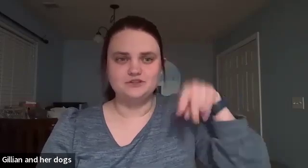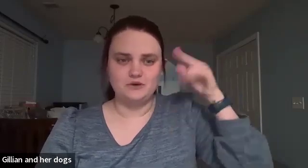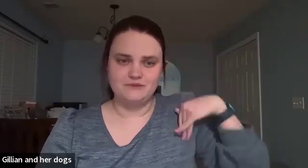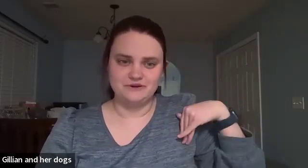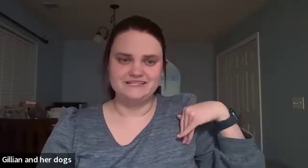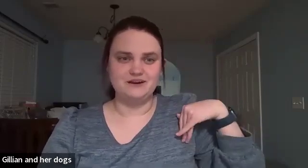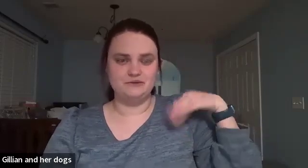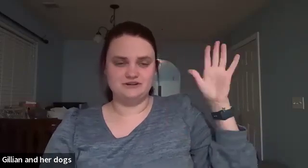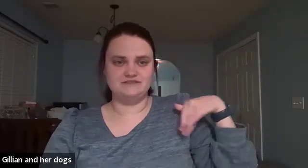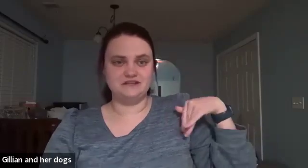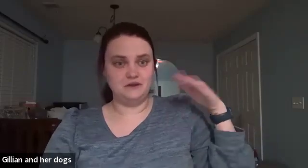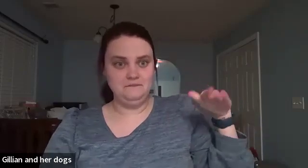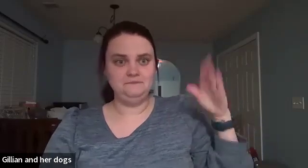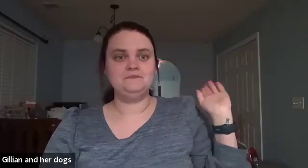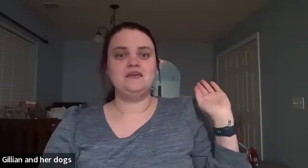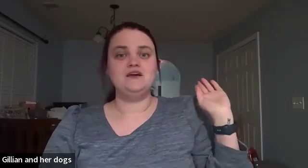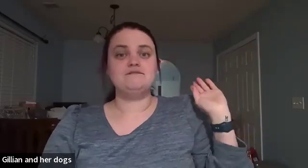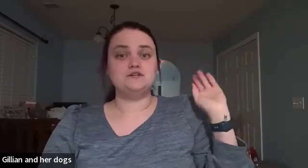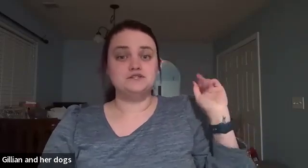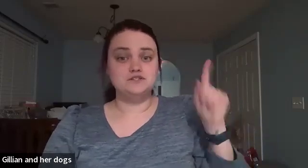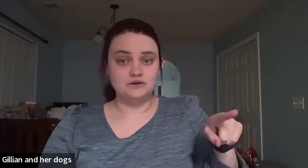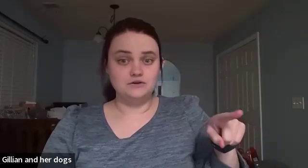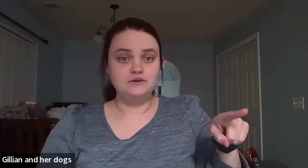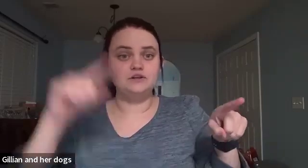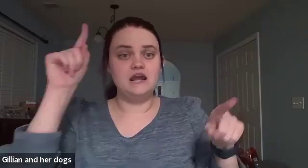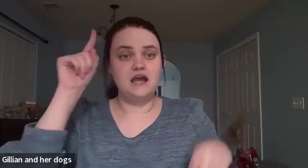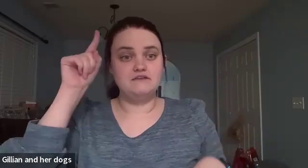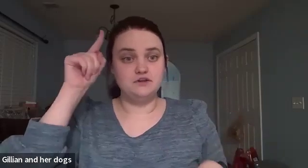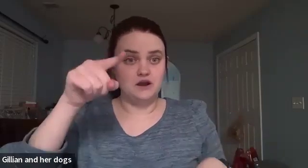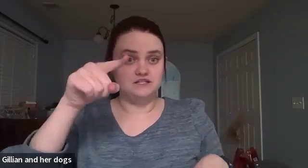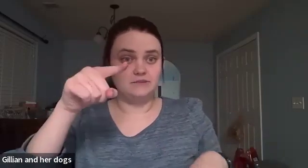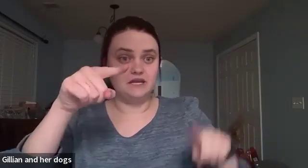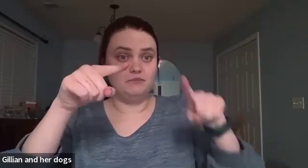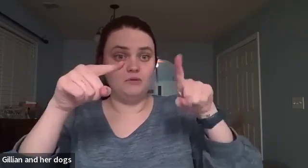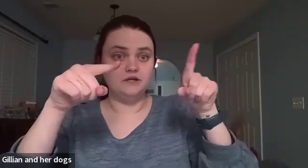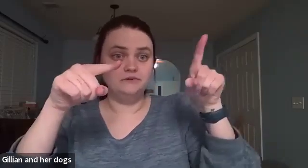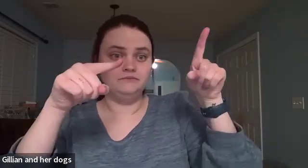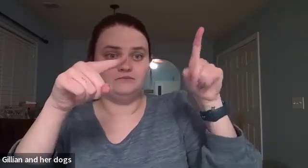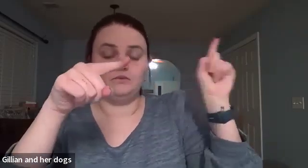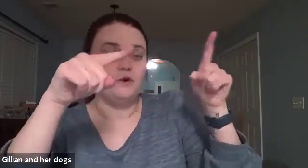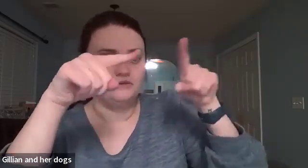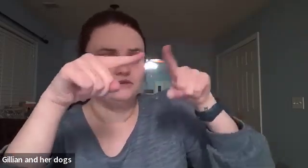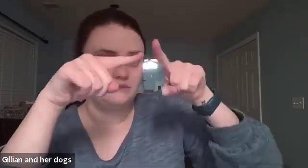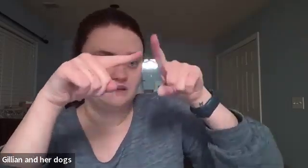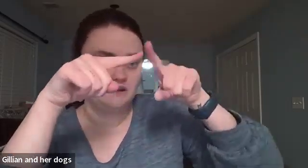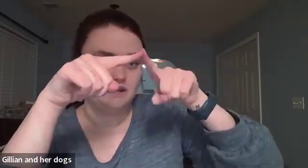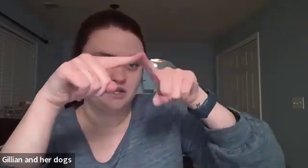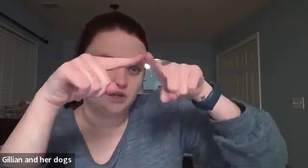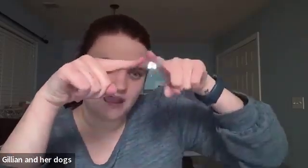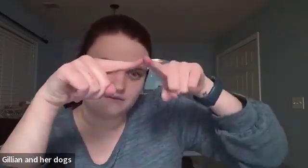which order I put ourselves in, okay? For circle, you're going to have your non-dominant and a pointer, both your dominant. You're going to have